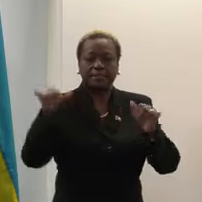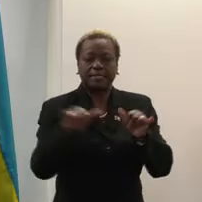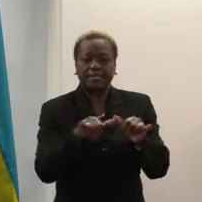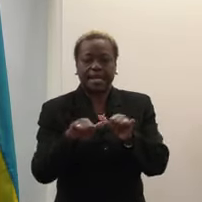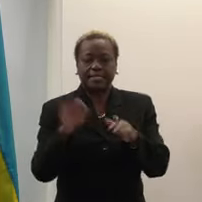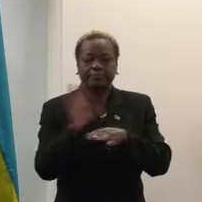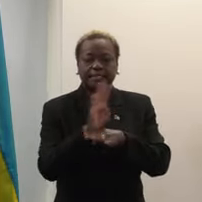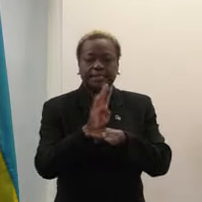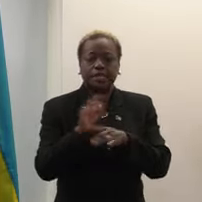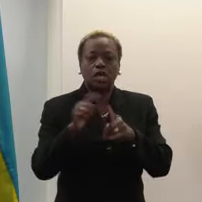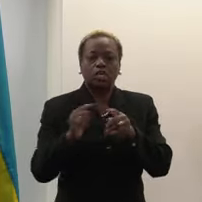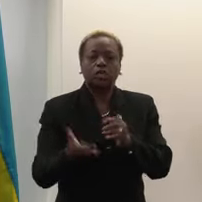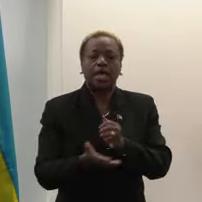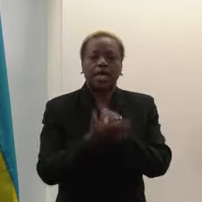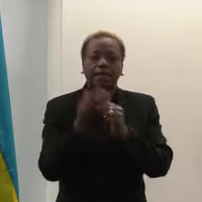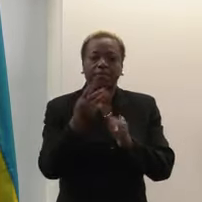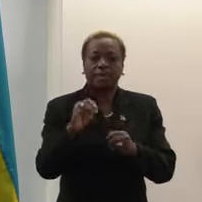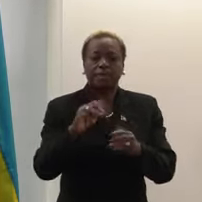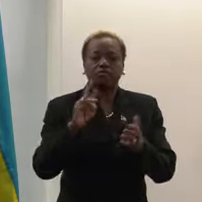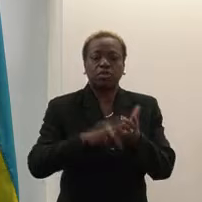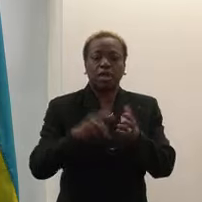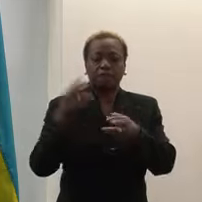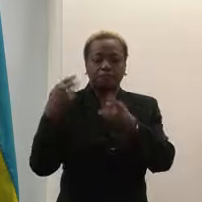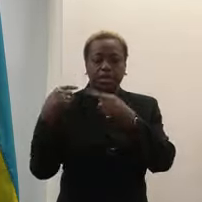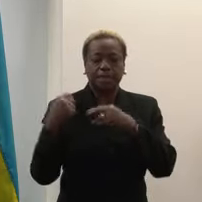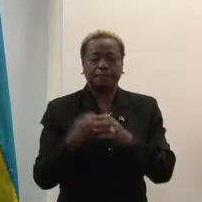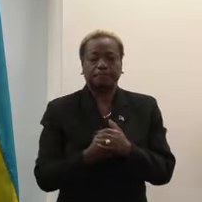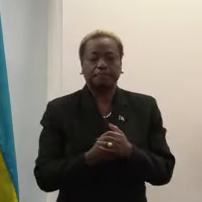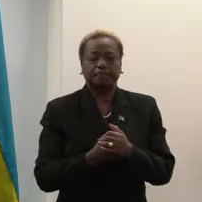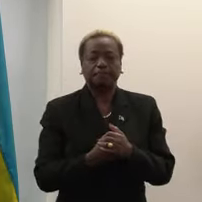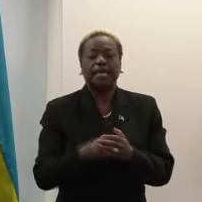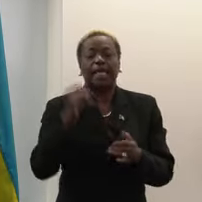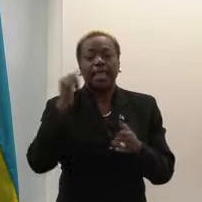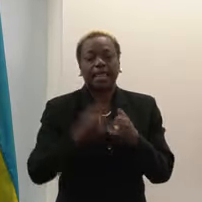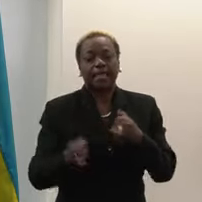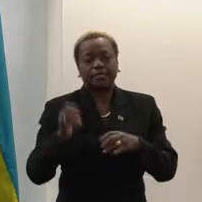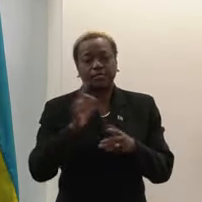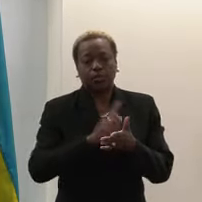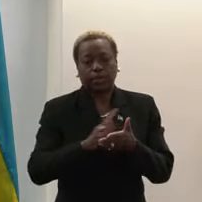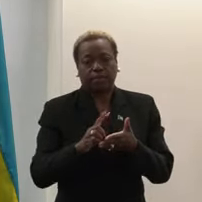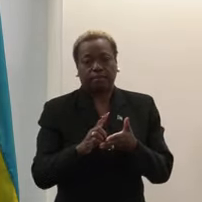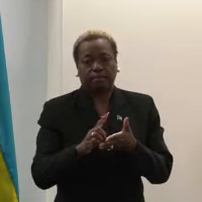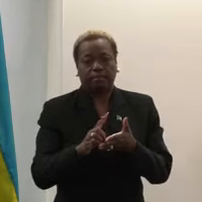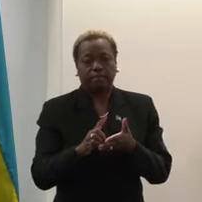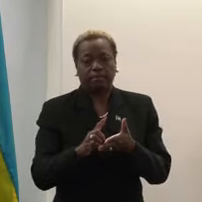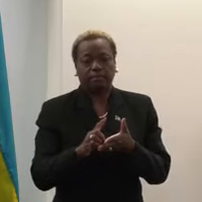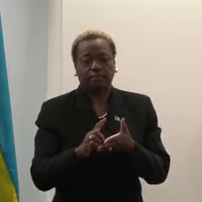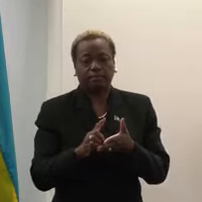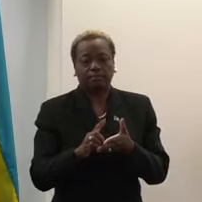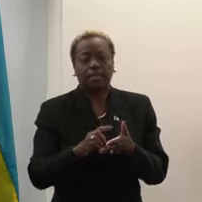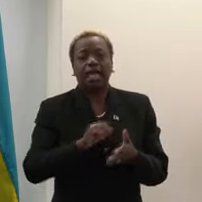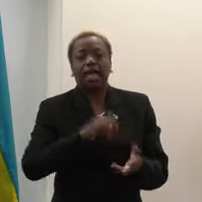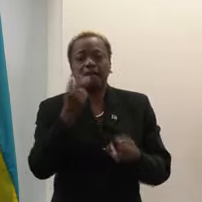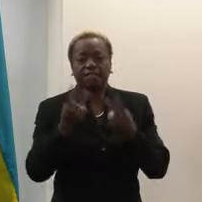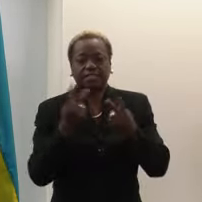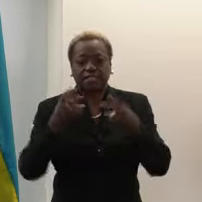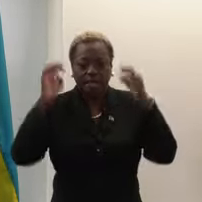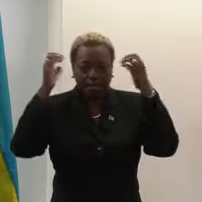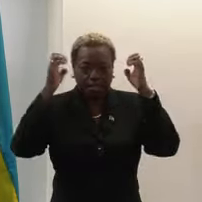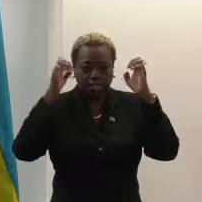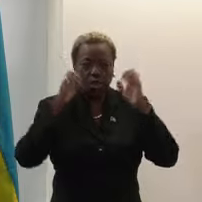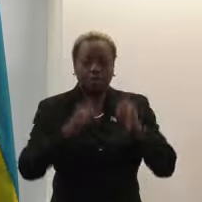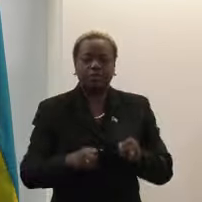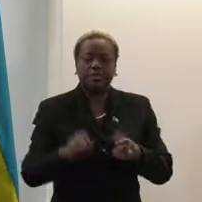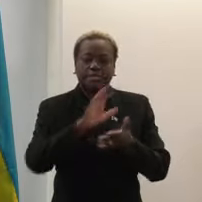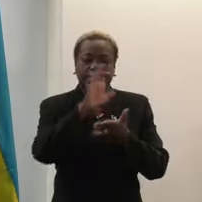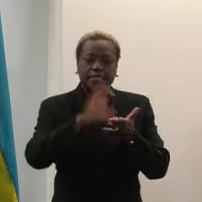which will assist them in their recovery. Last week, I visited the Emergency Operations